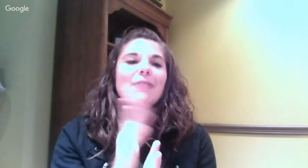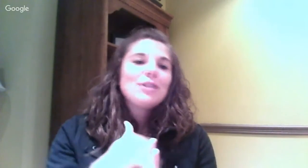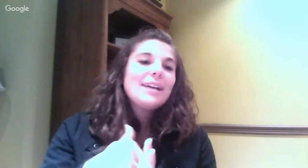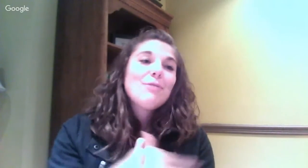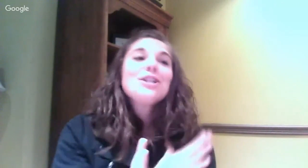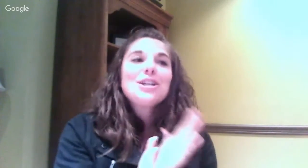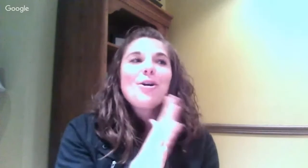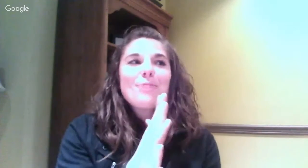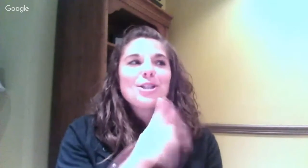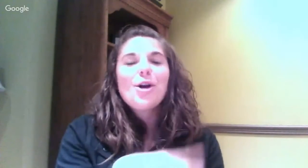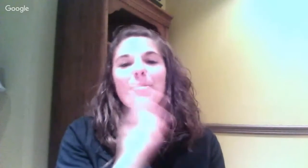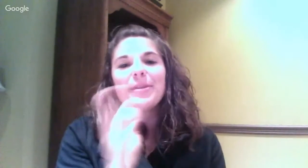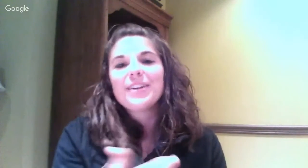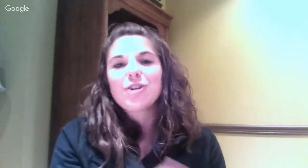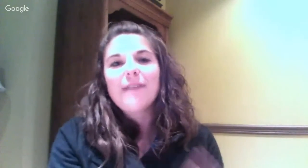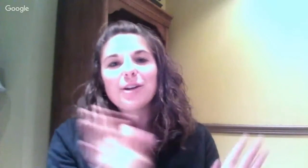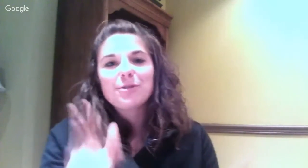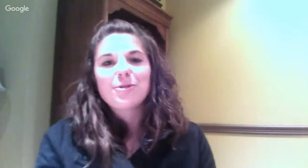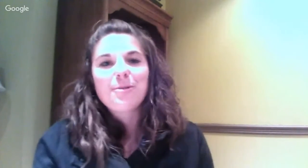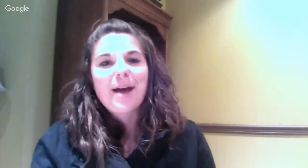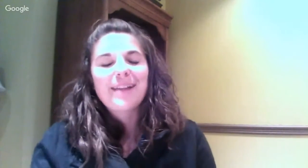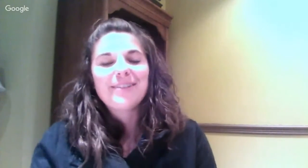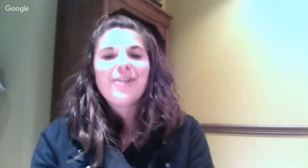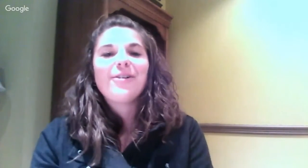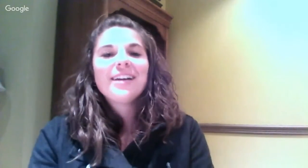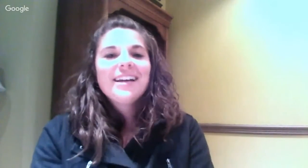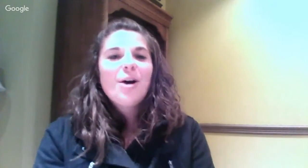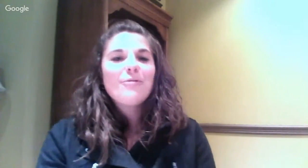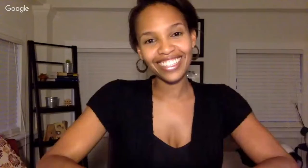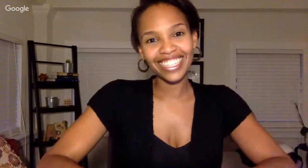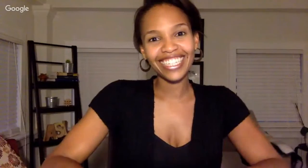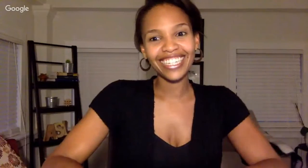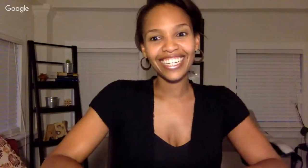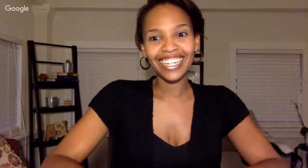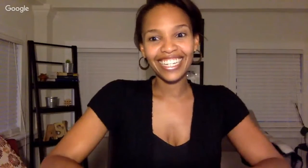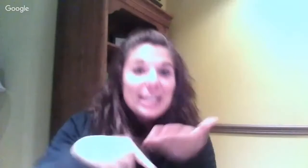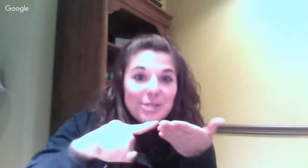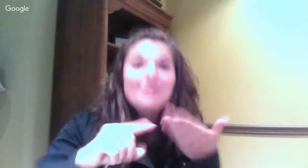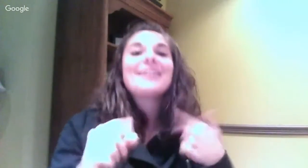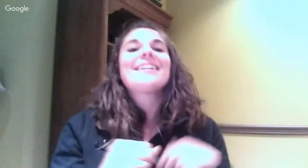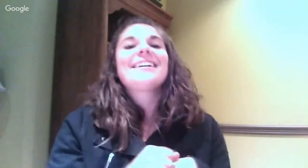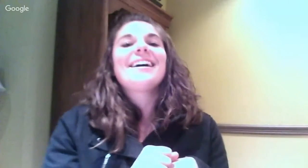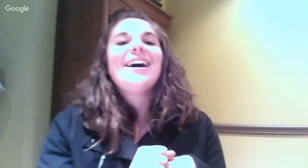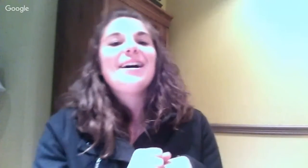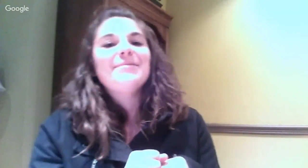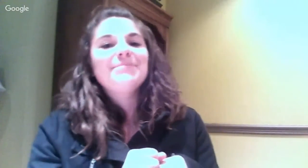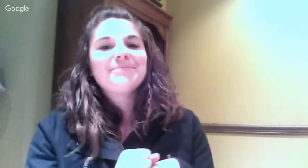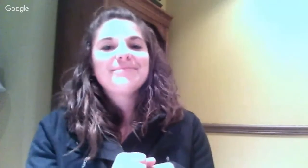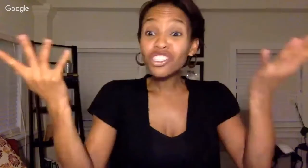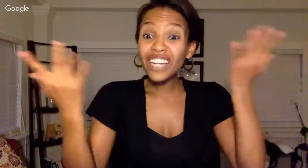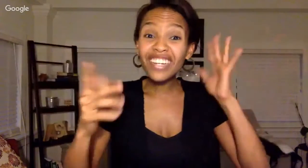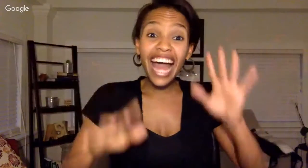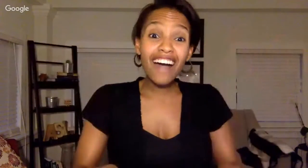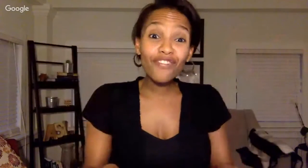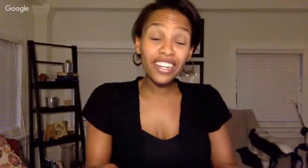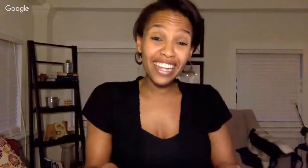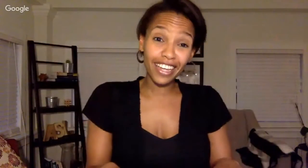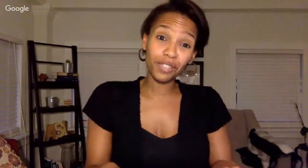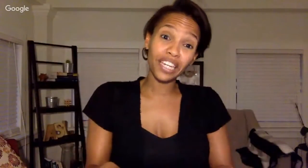like rushing home, but then traffic was really bad. So hopefully next week, I'll be able to. Next week, I'm